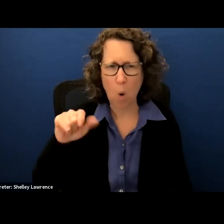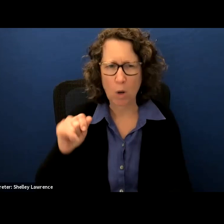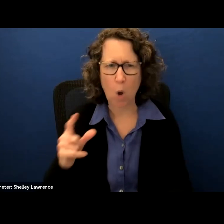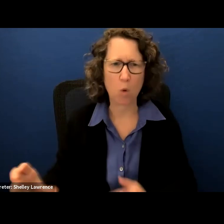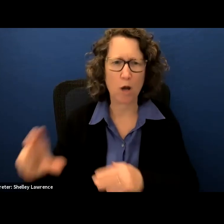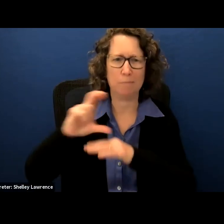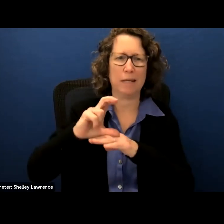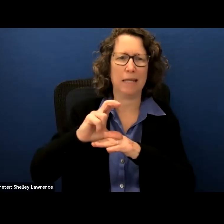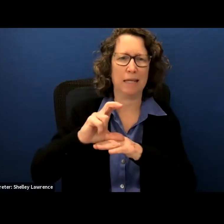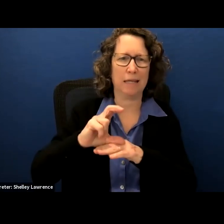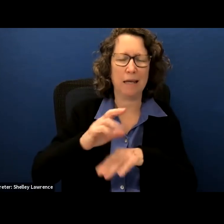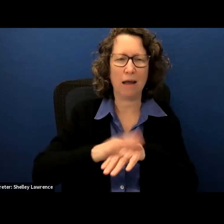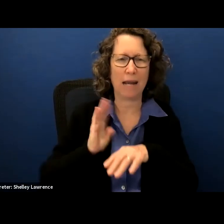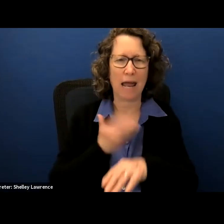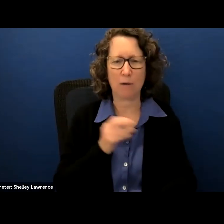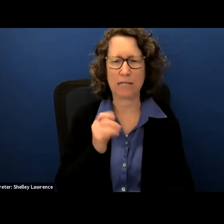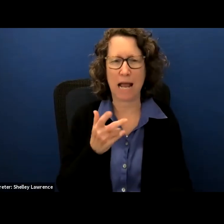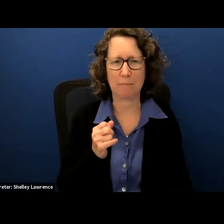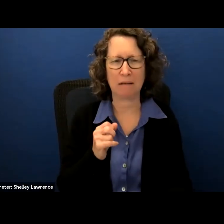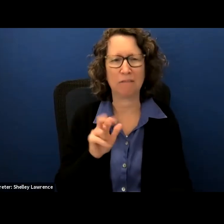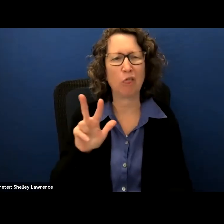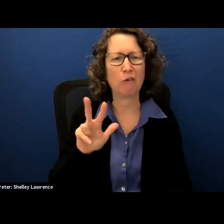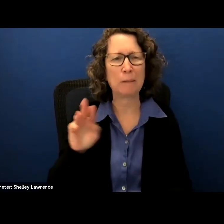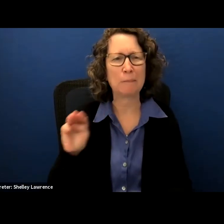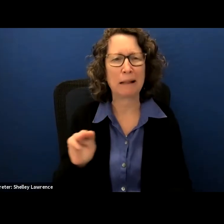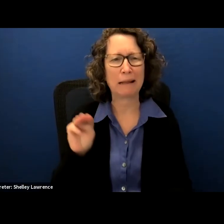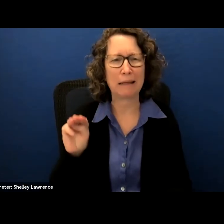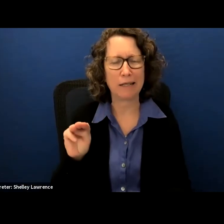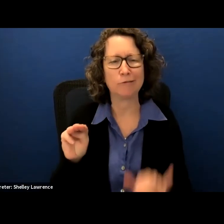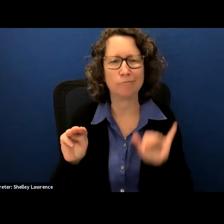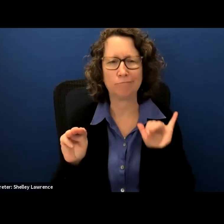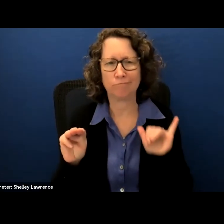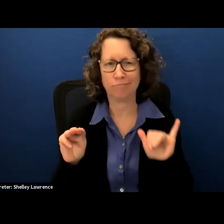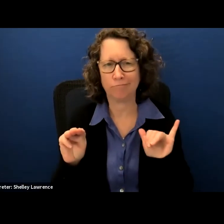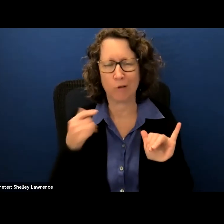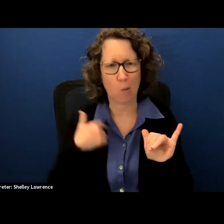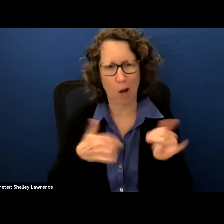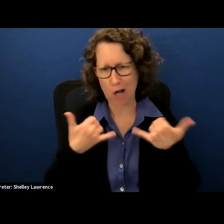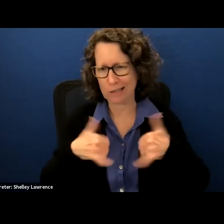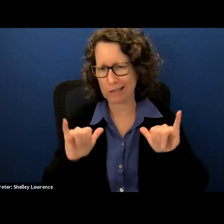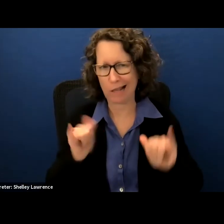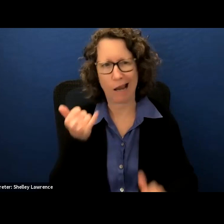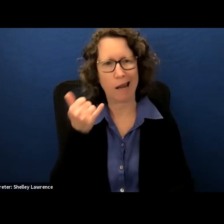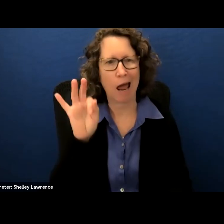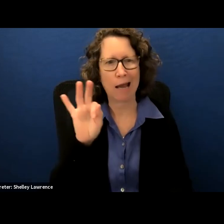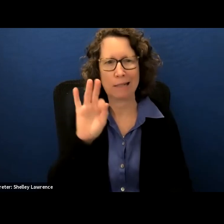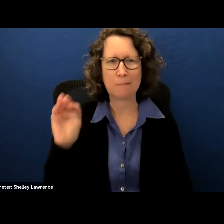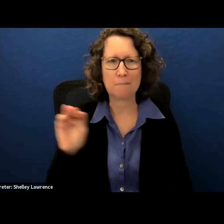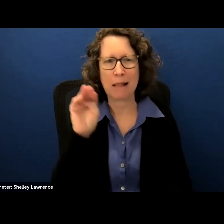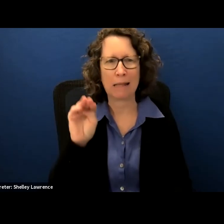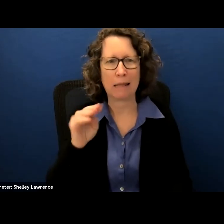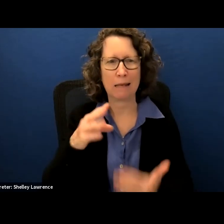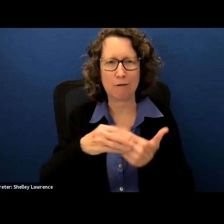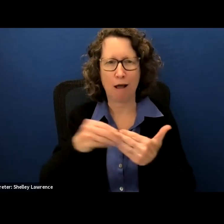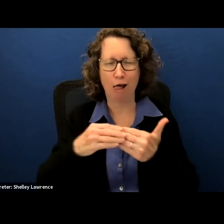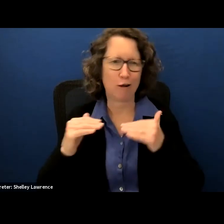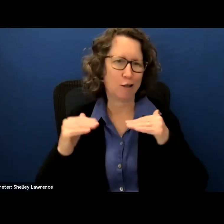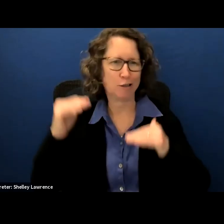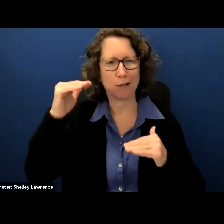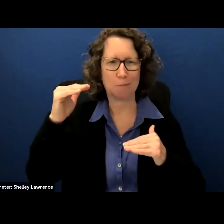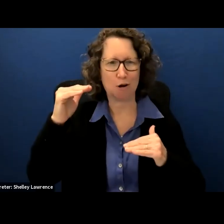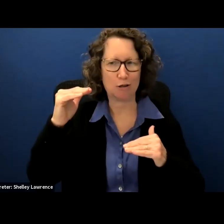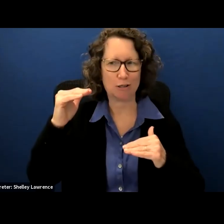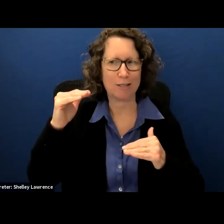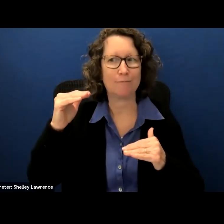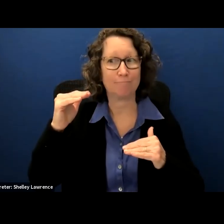on our entitlement. It's about $3 million. So we're still $19 million apart.